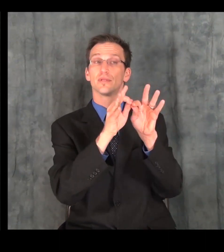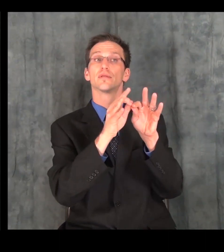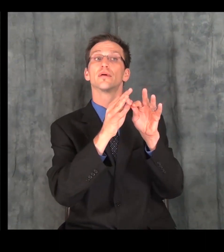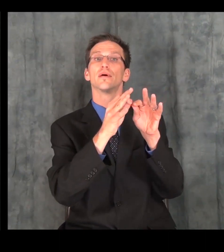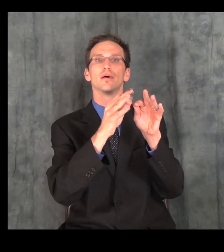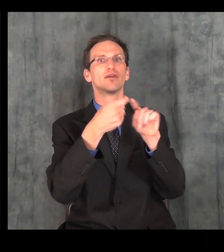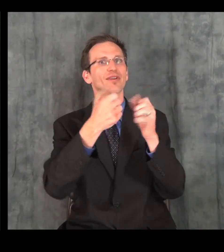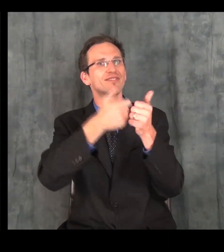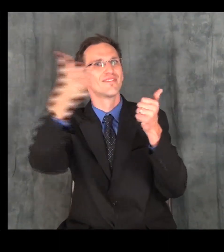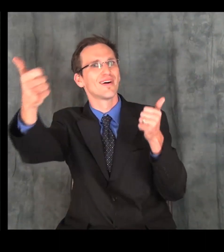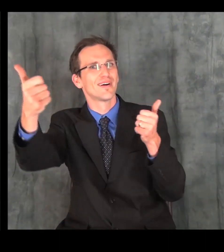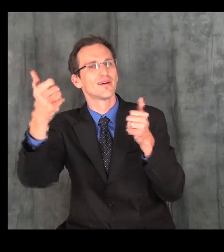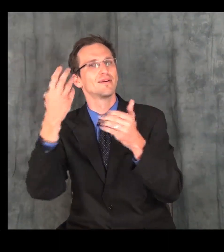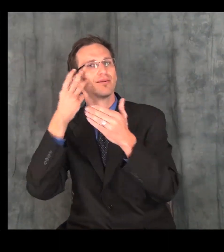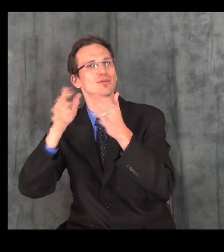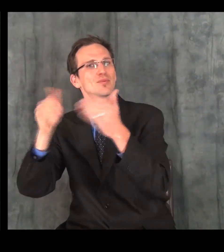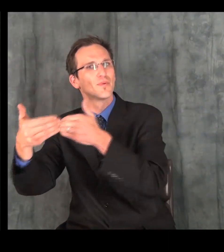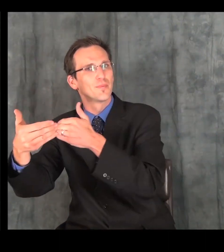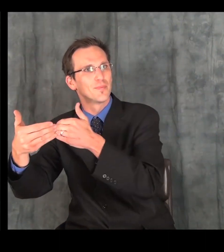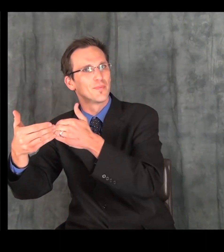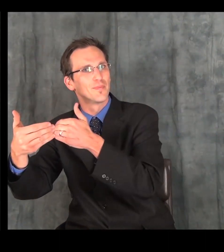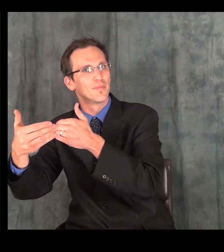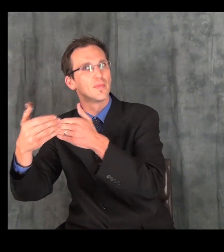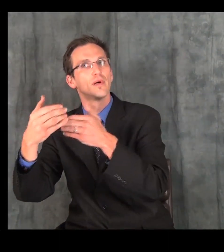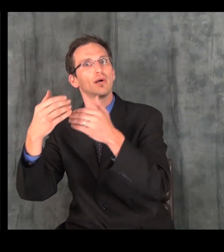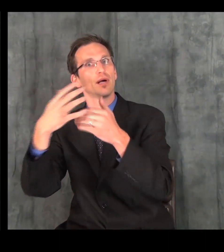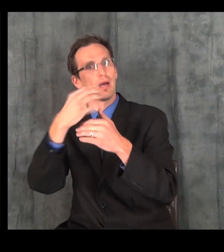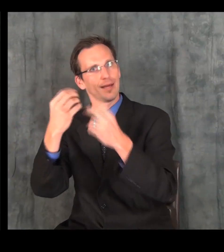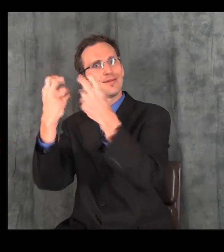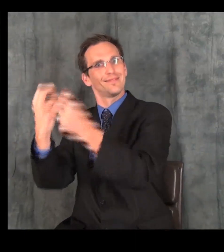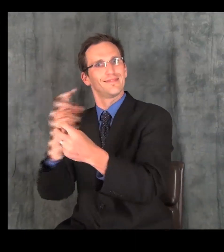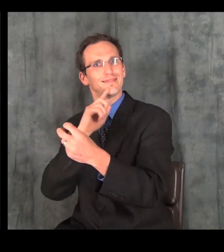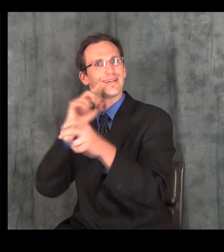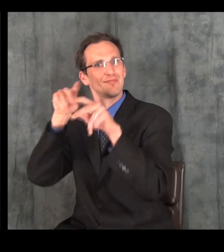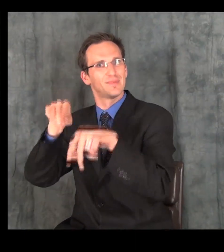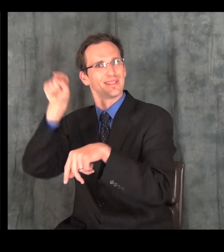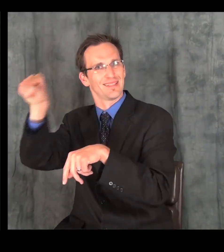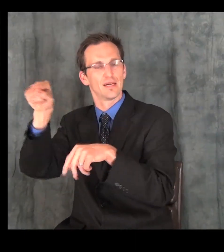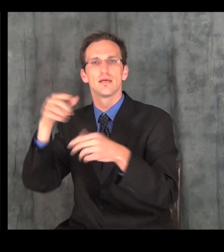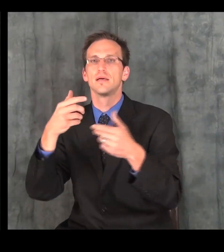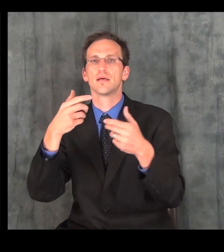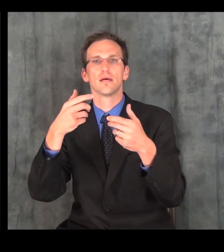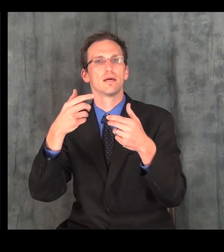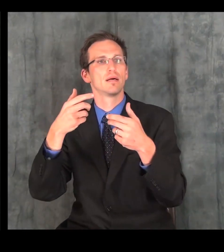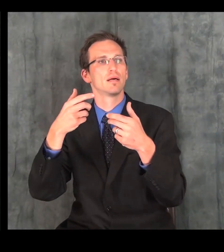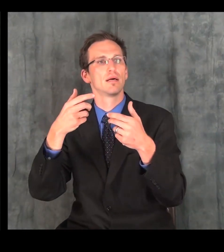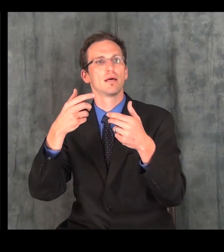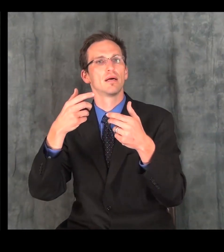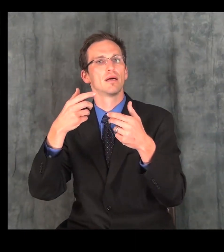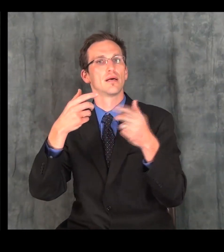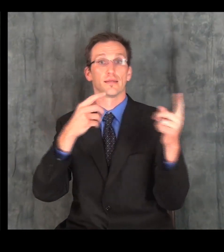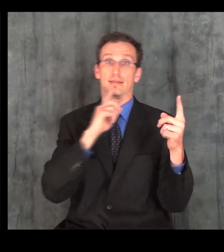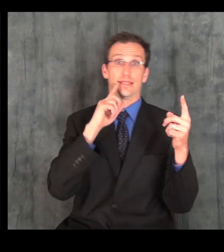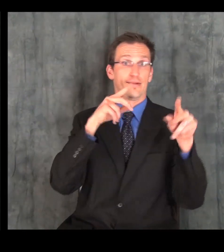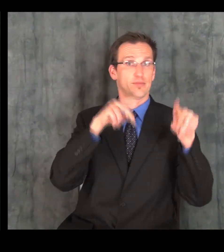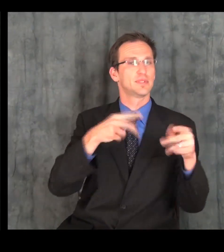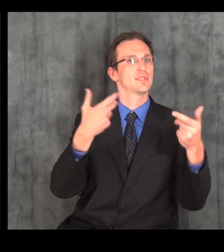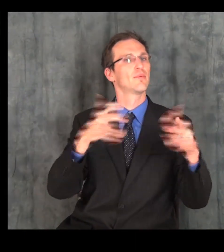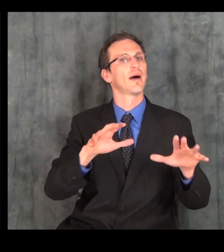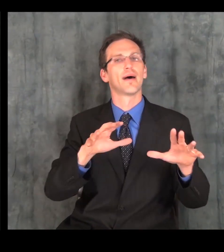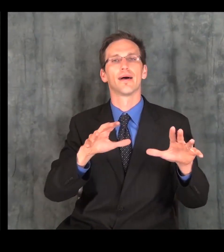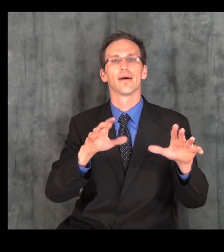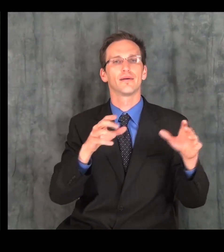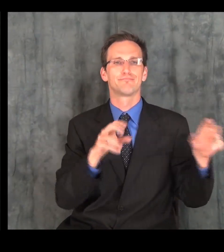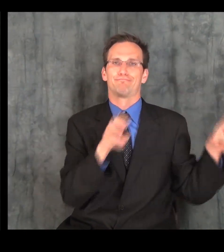location, in a remote witness room, with the deaf person who was giving evidence, because she didn't want to be in the same room as the defendant. And it